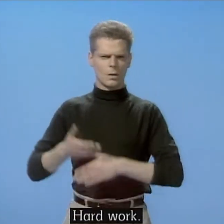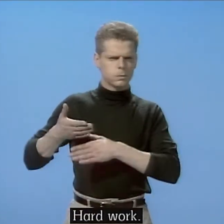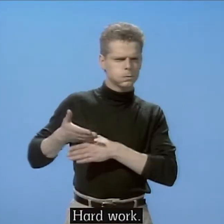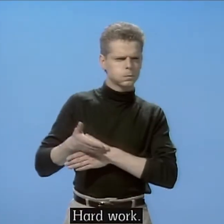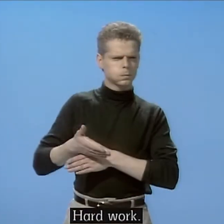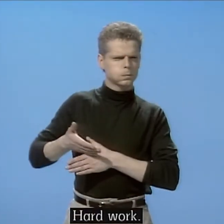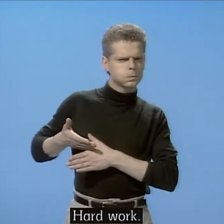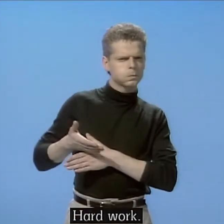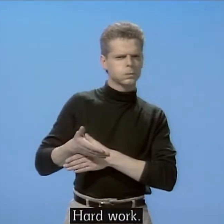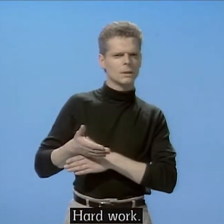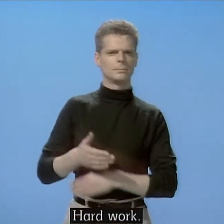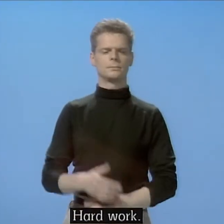Hard work.